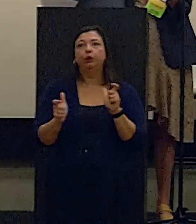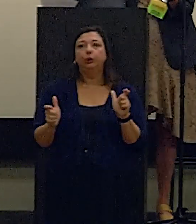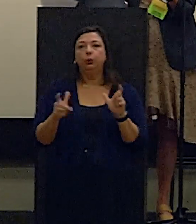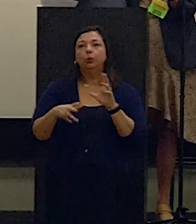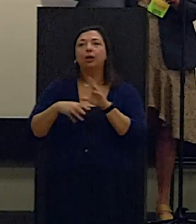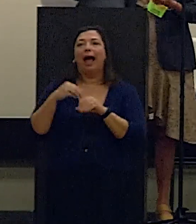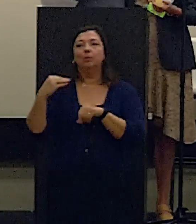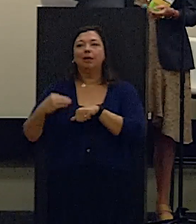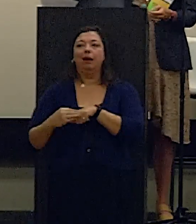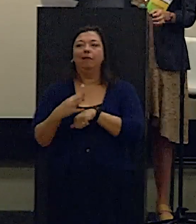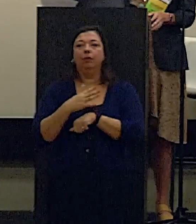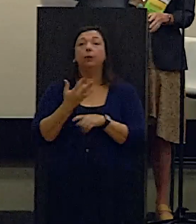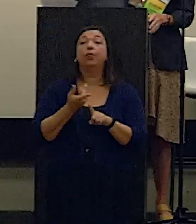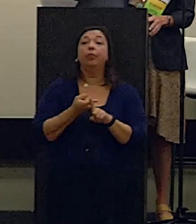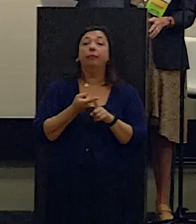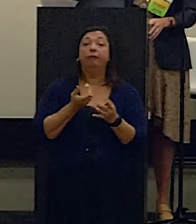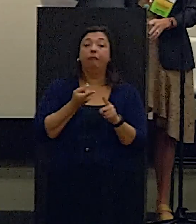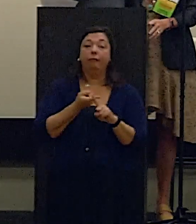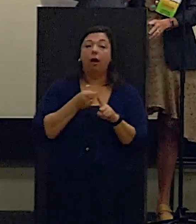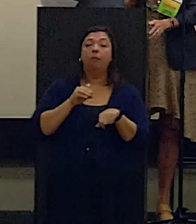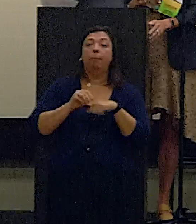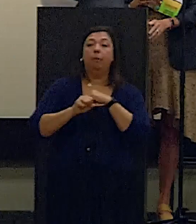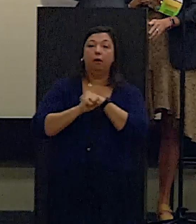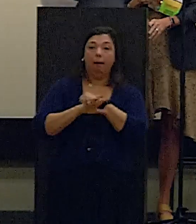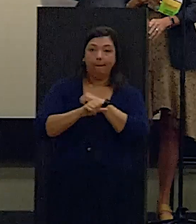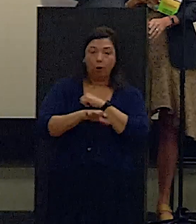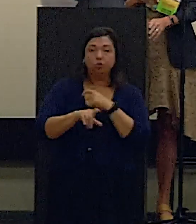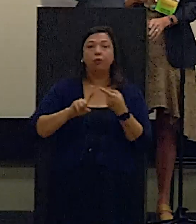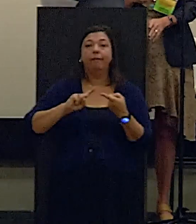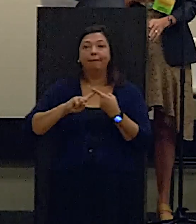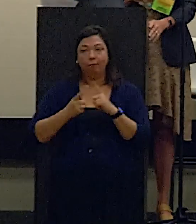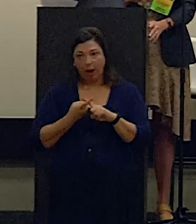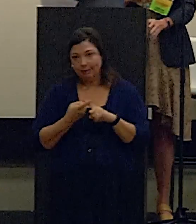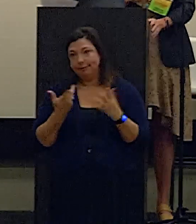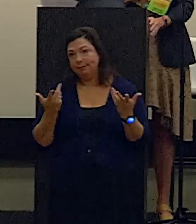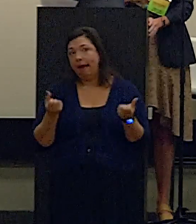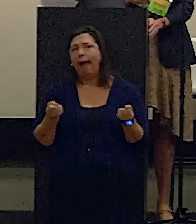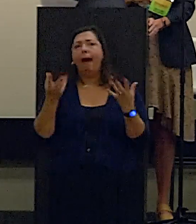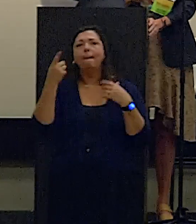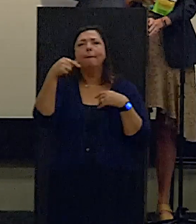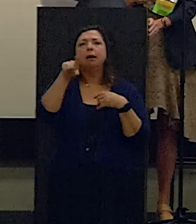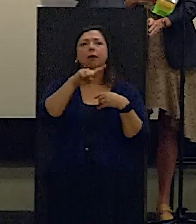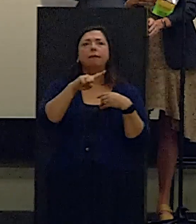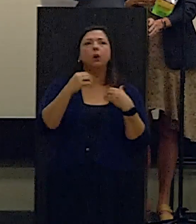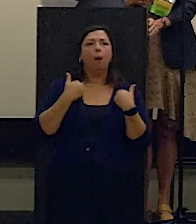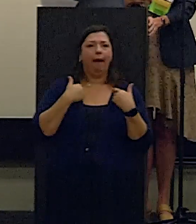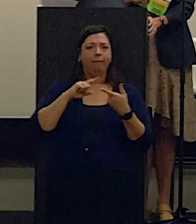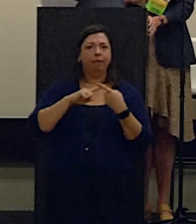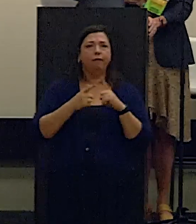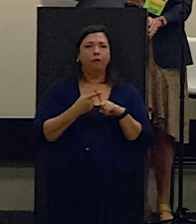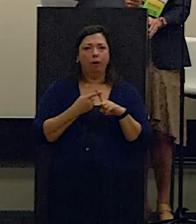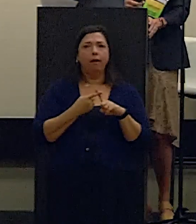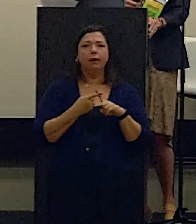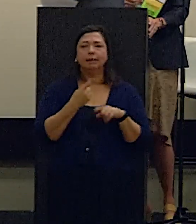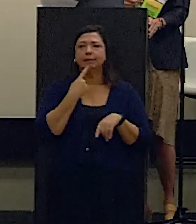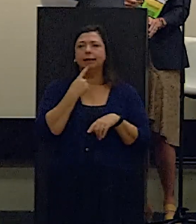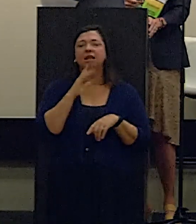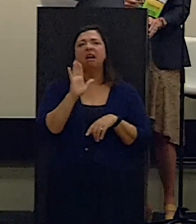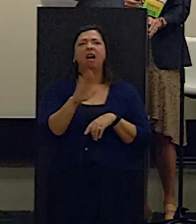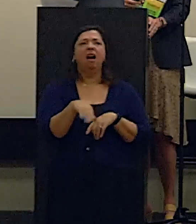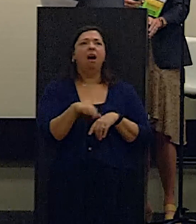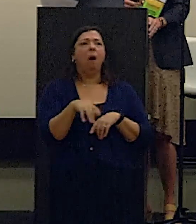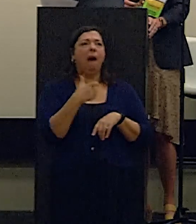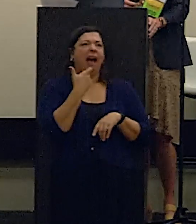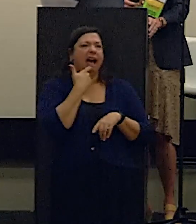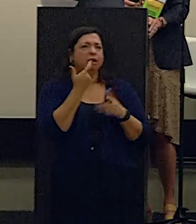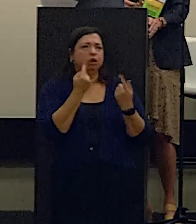outside influence through commercials. And friends. How many of you have had a friend that says, oh, I just